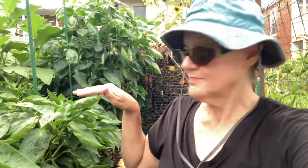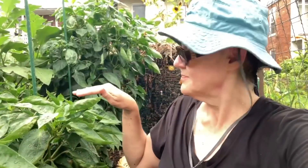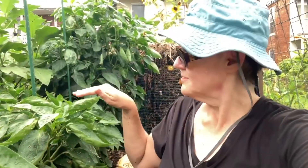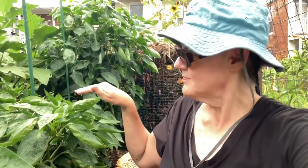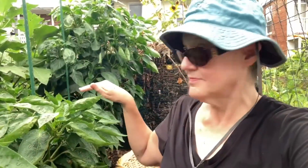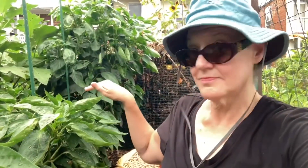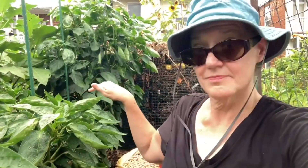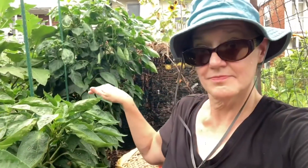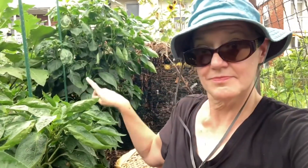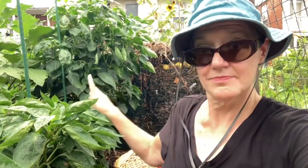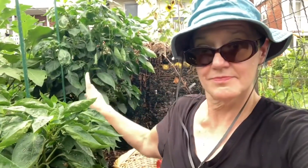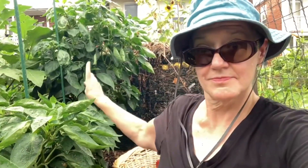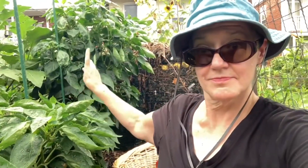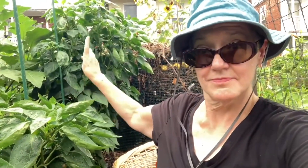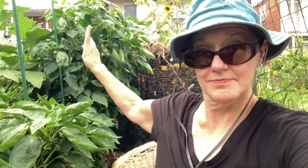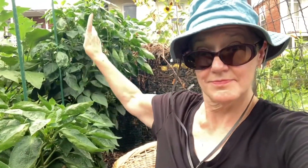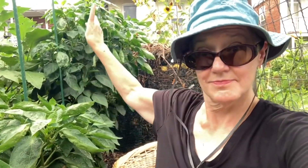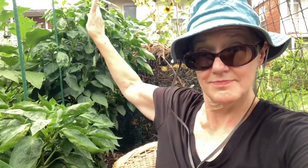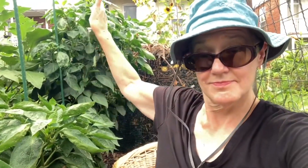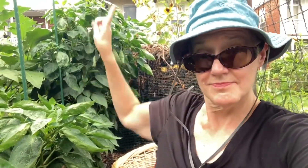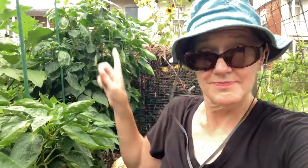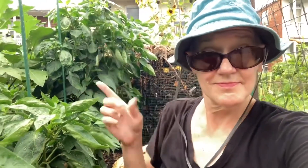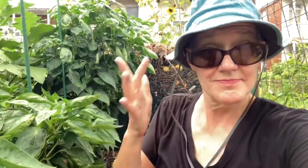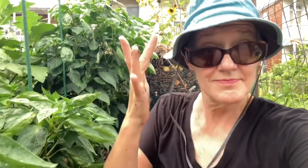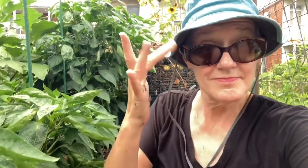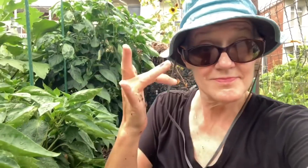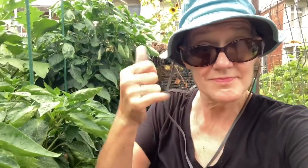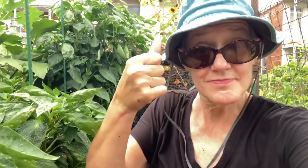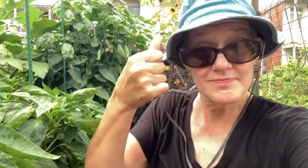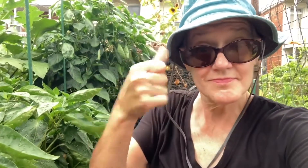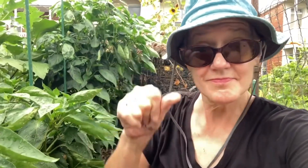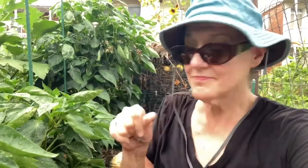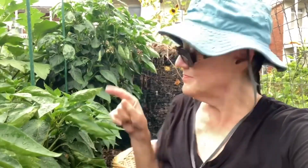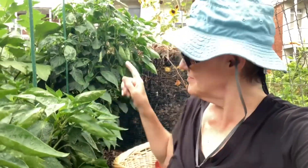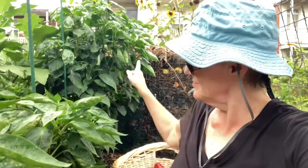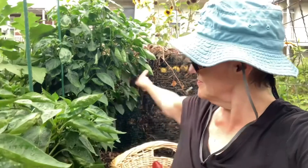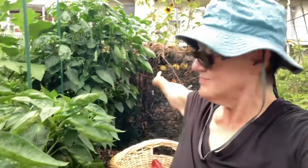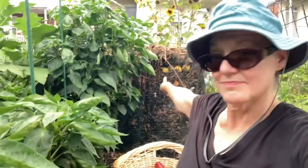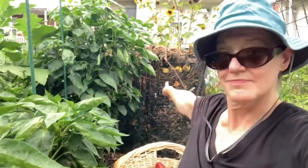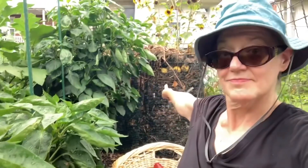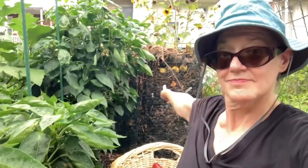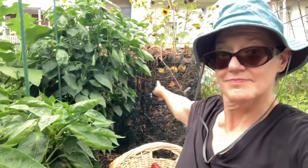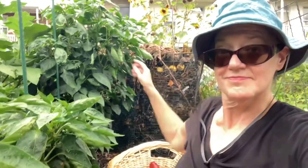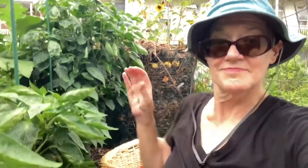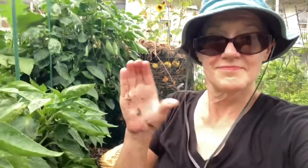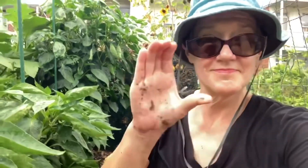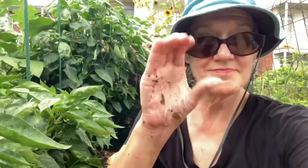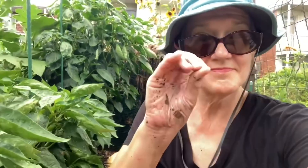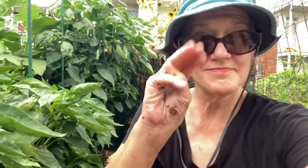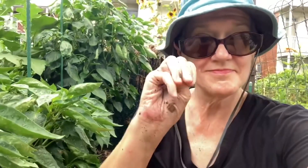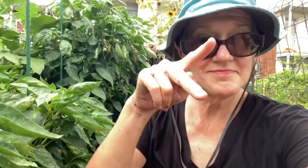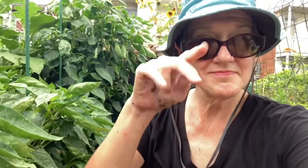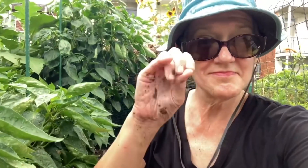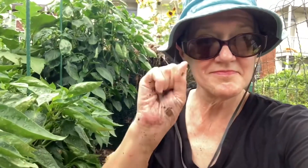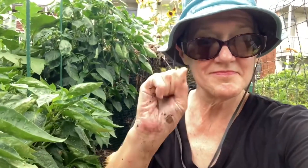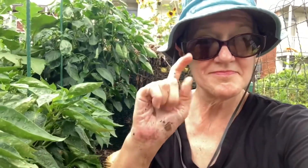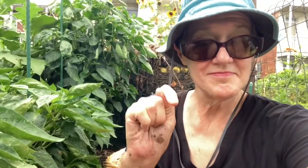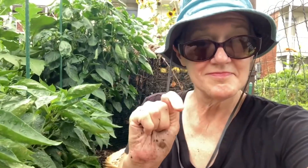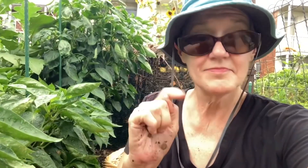Now see how all these are the same height and then this one's just giant? It's because, remember, it was planted next to the